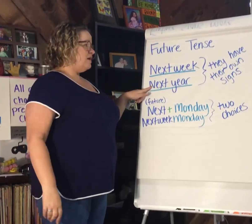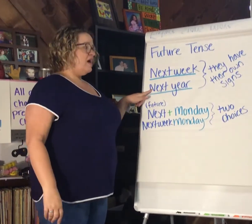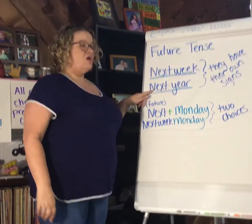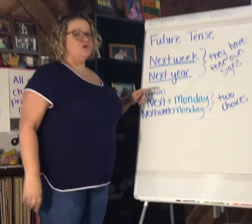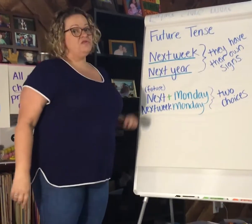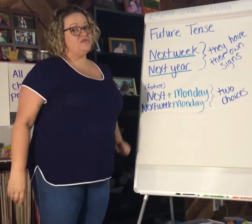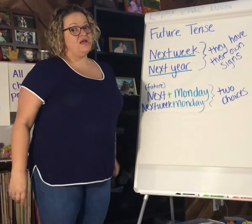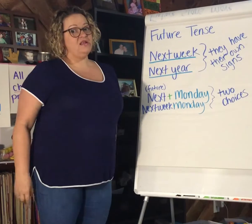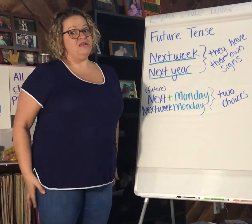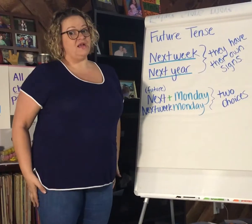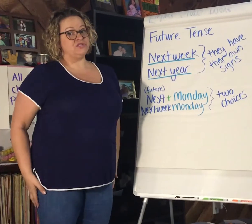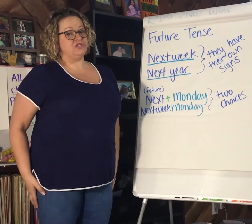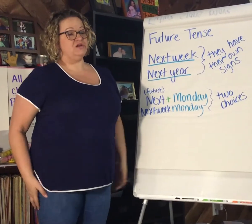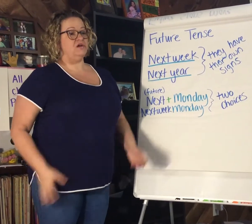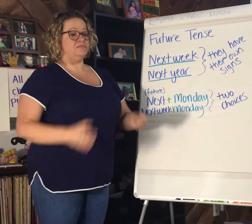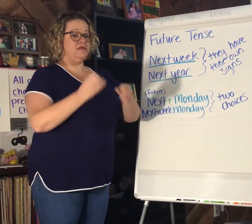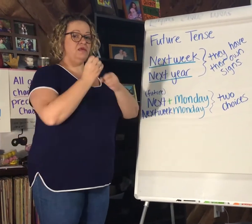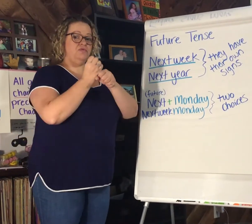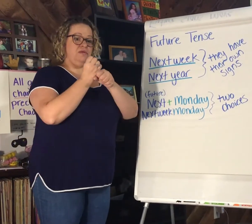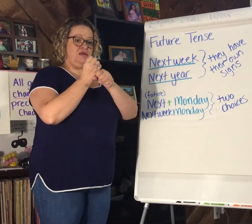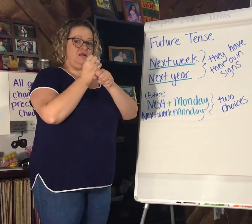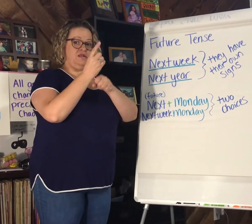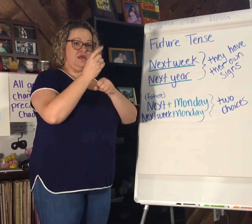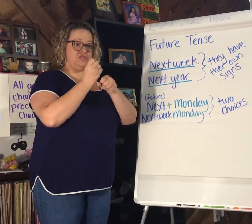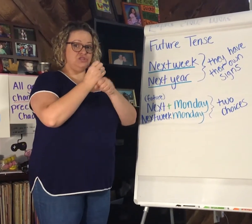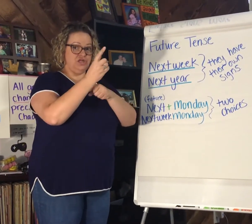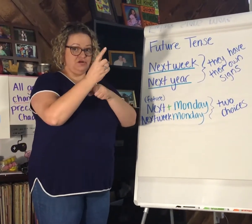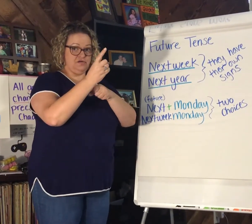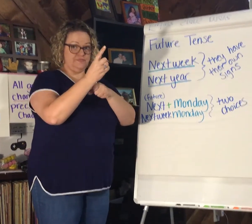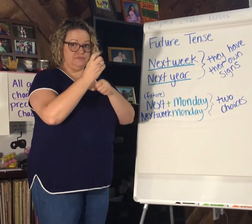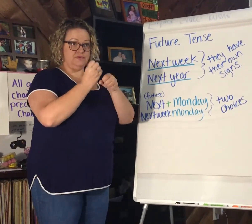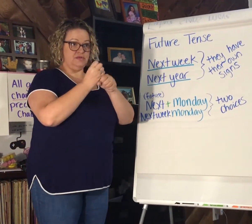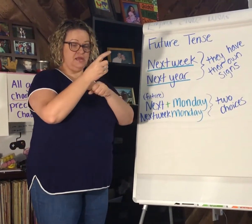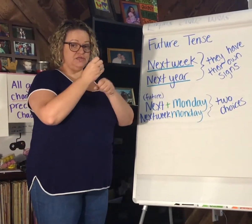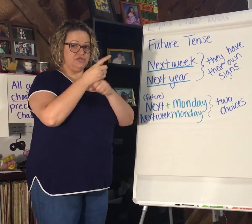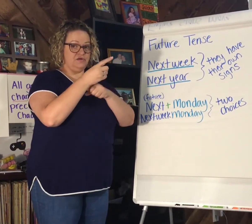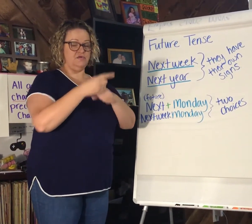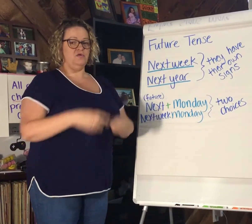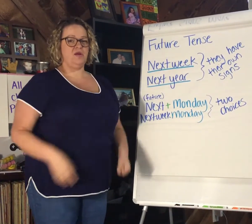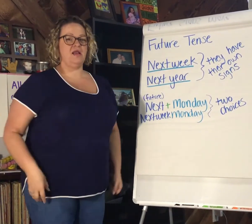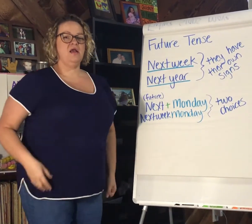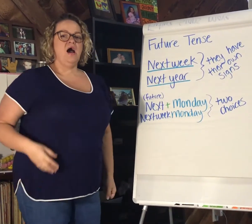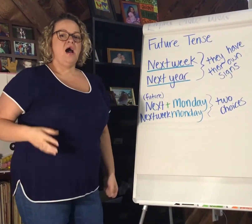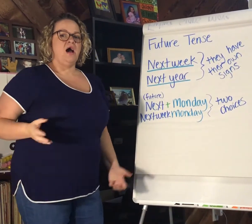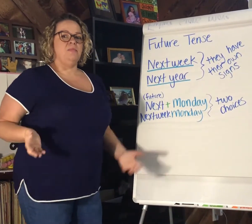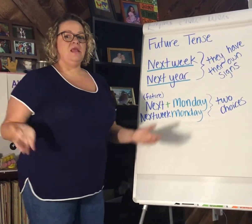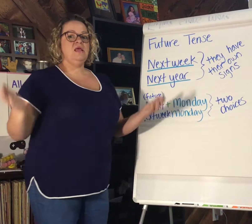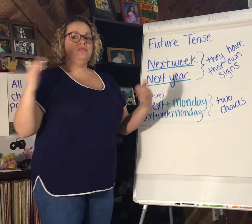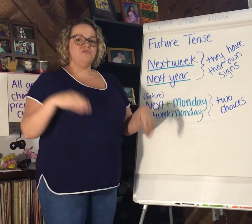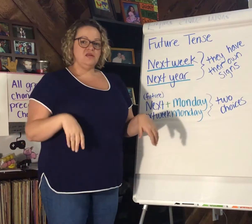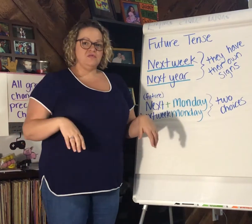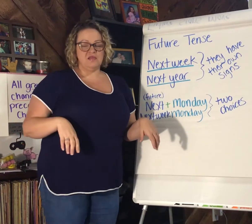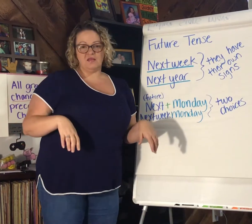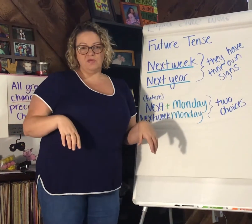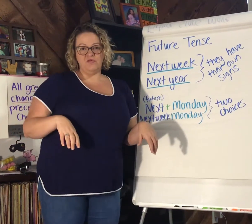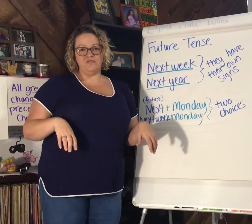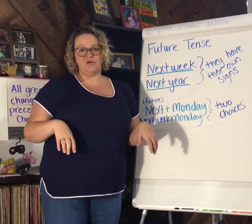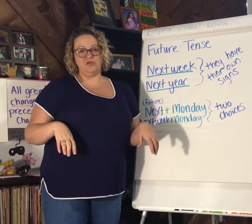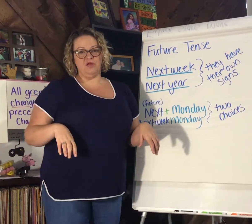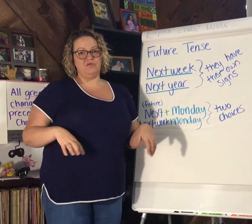then we got our good friend next year. Please sign with me next year. Next year. Okay. In the videos that some of you have turned in already,